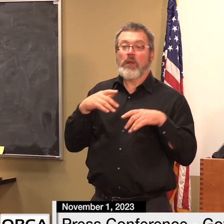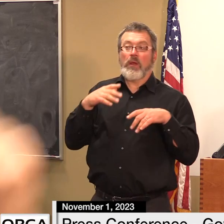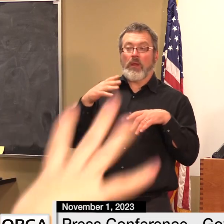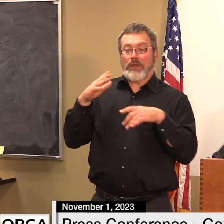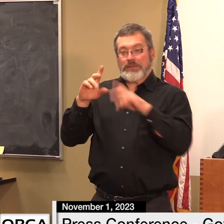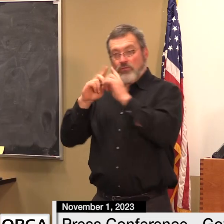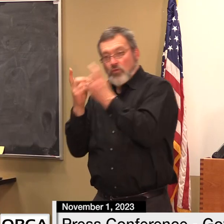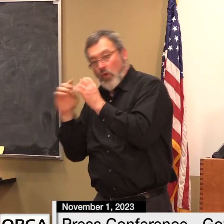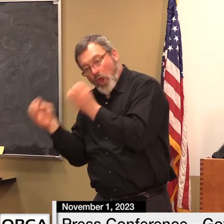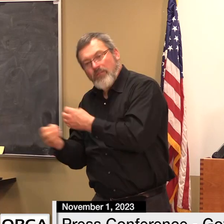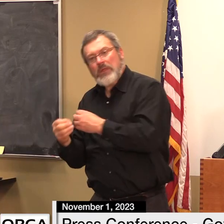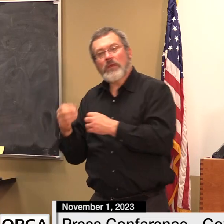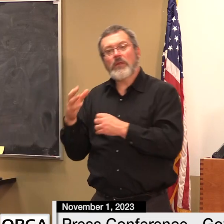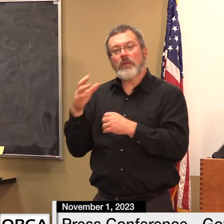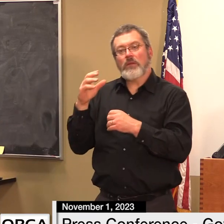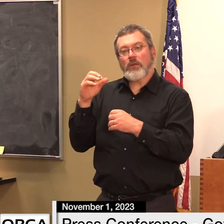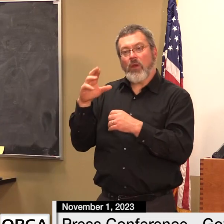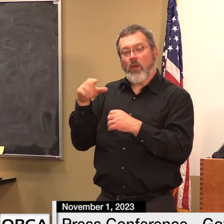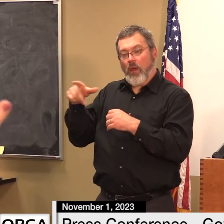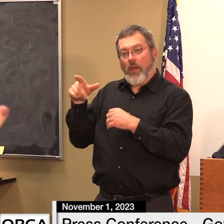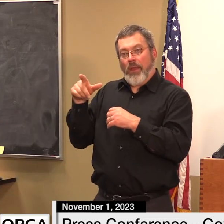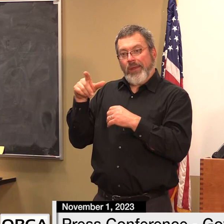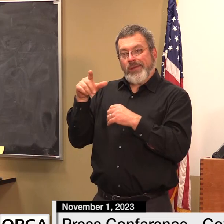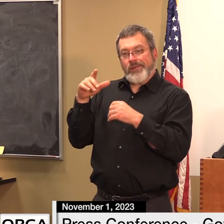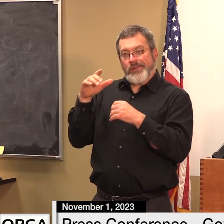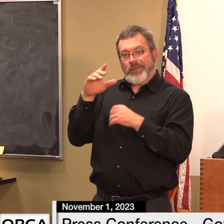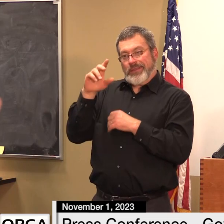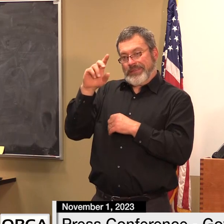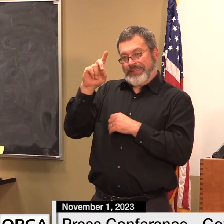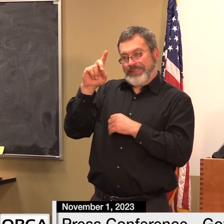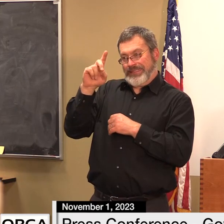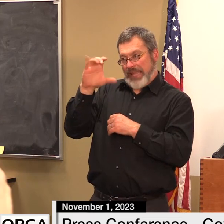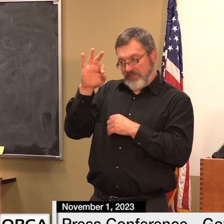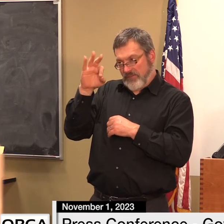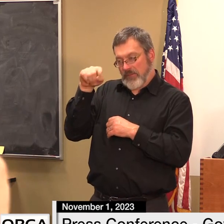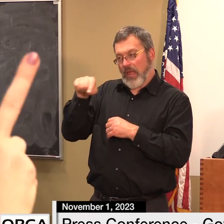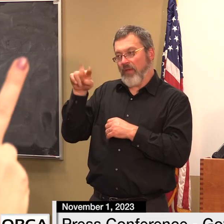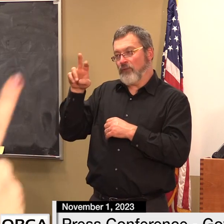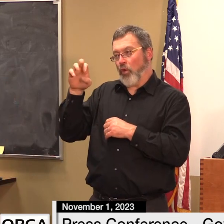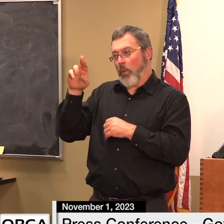visit dcf.vermont.gov for more information or call